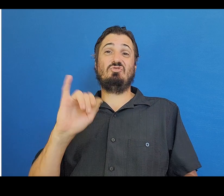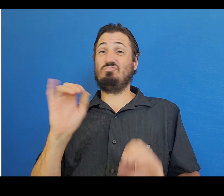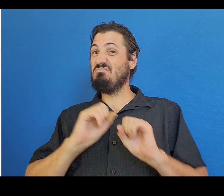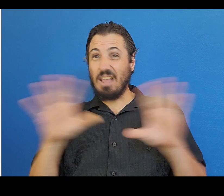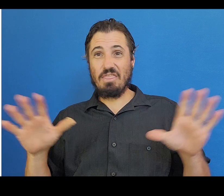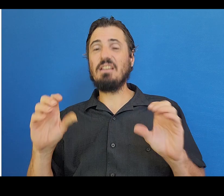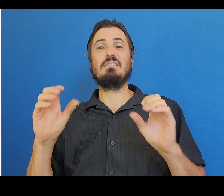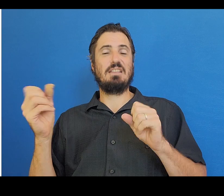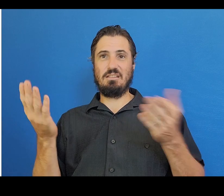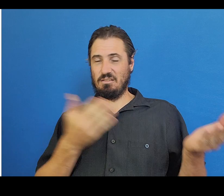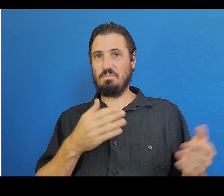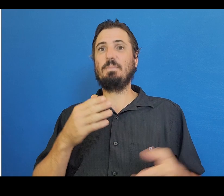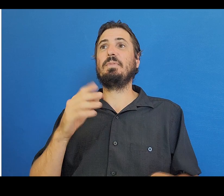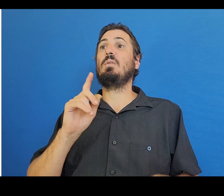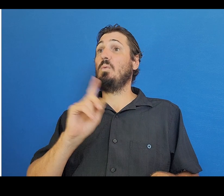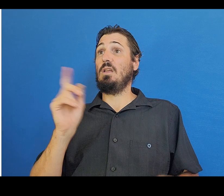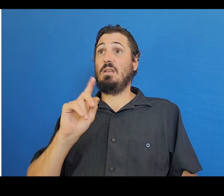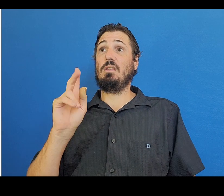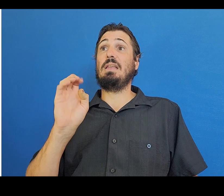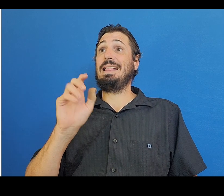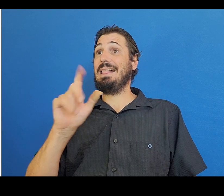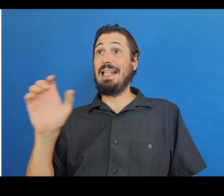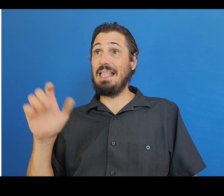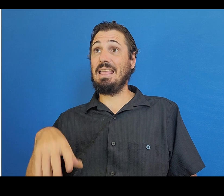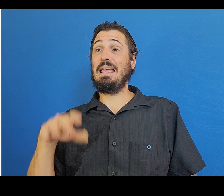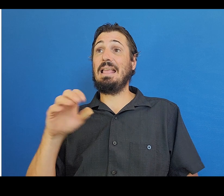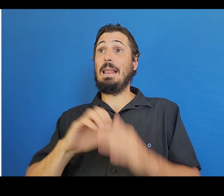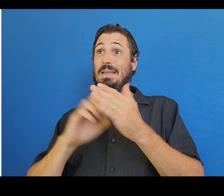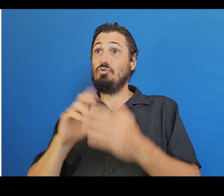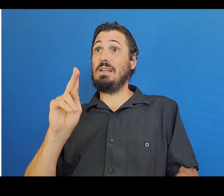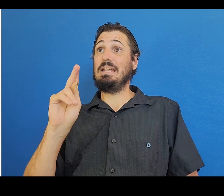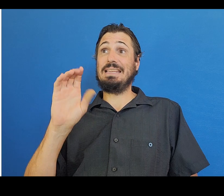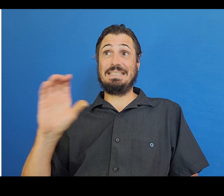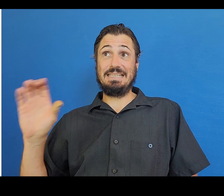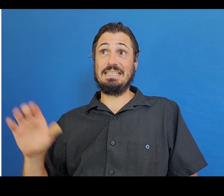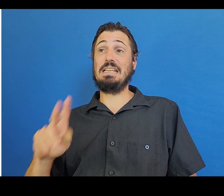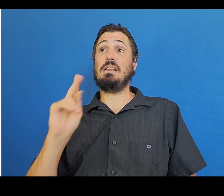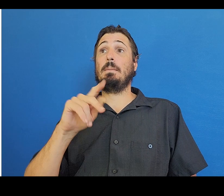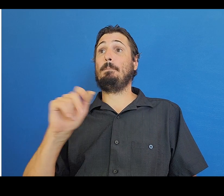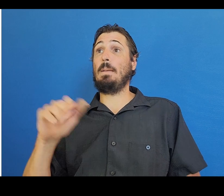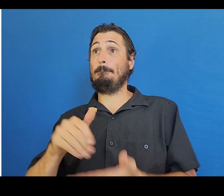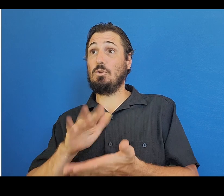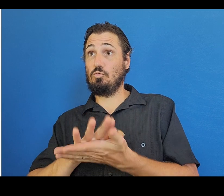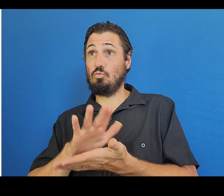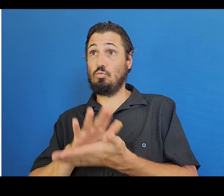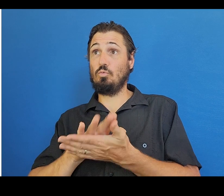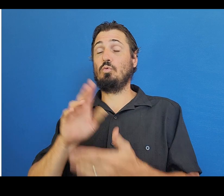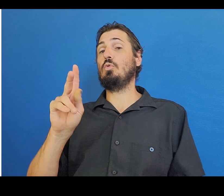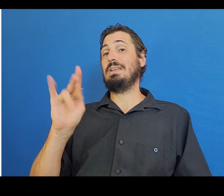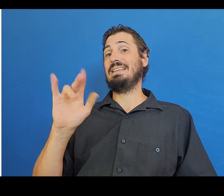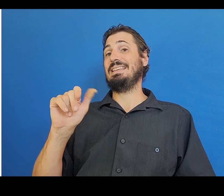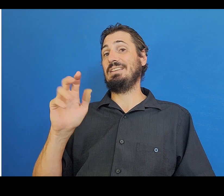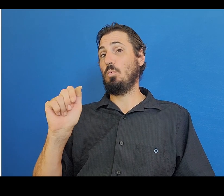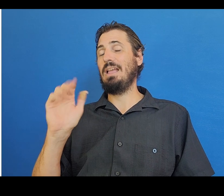be available daily at LA Elementary School, Kauai Community College, and Kapaa Middle School. A mobile clinic at Kilauea Elementary School will also